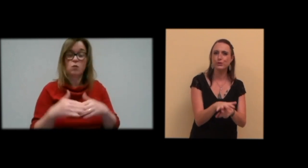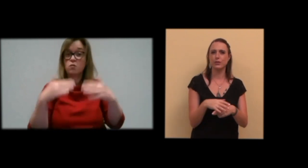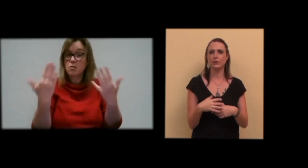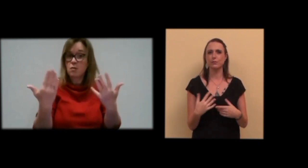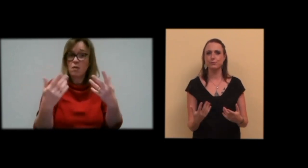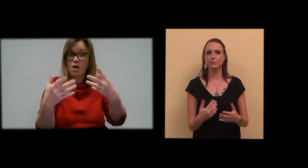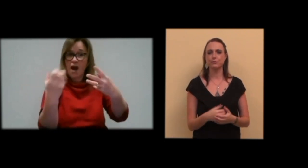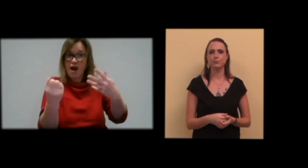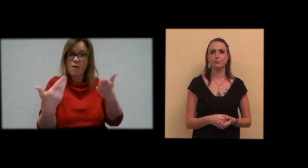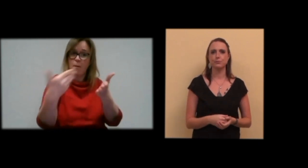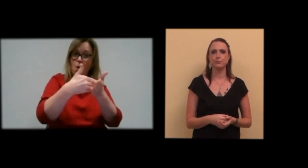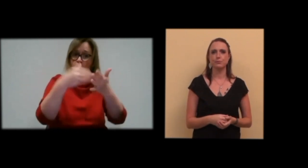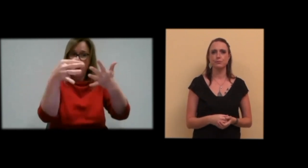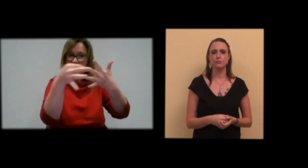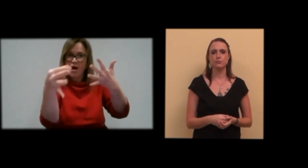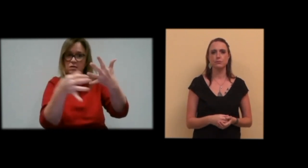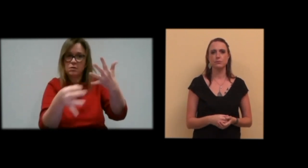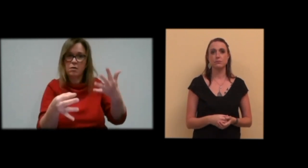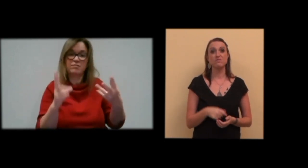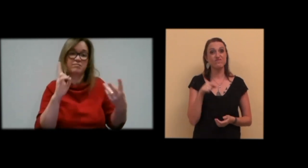oppression that women may face.